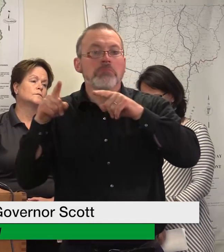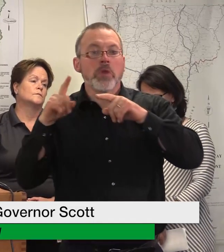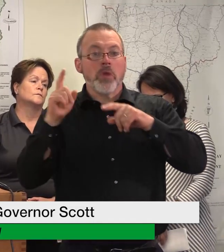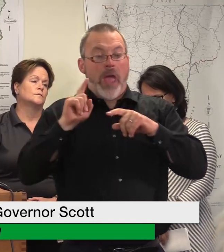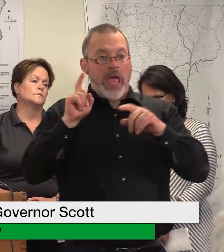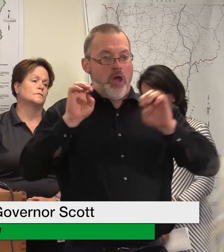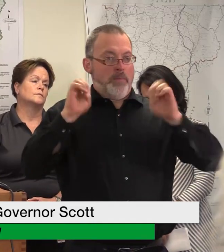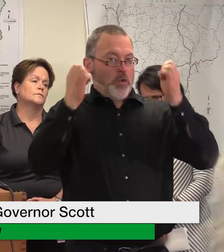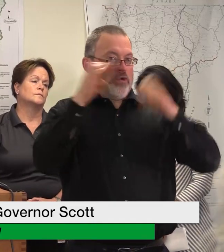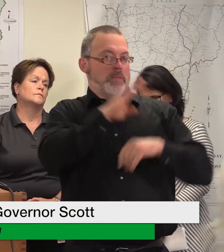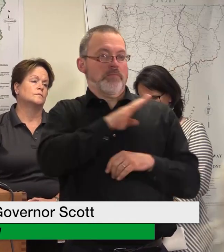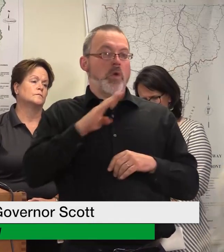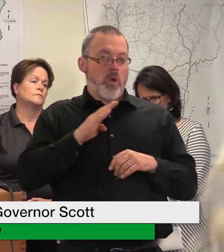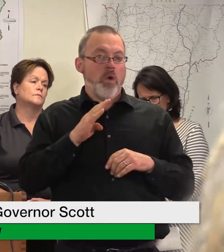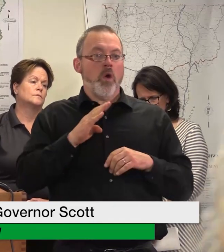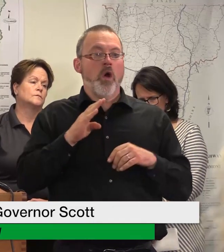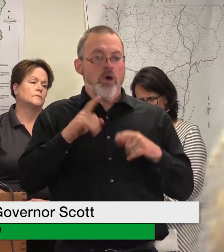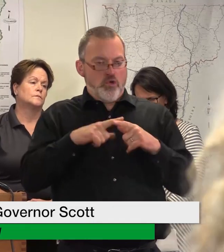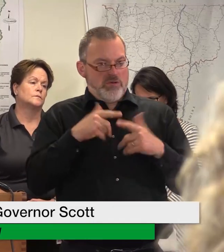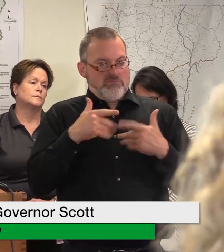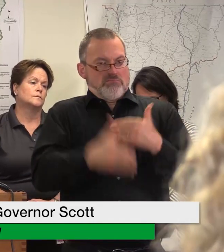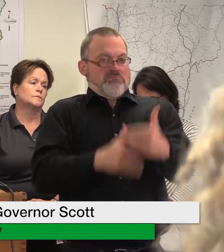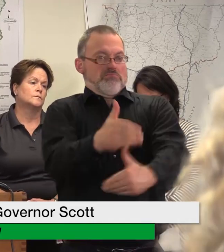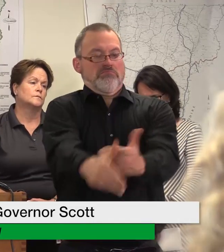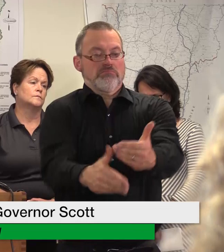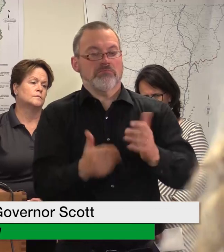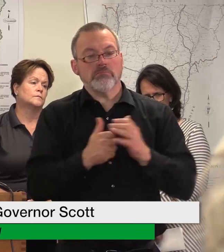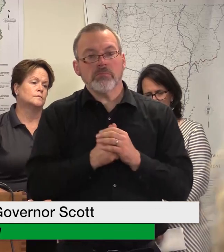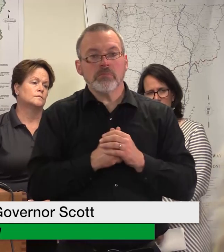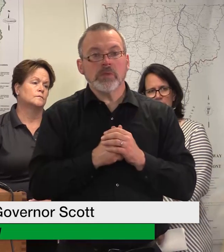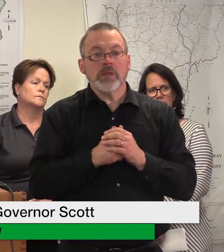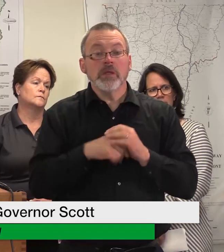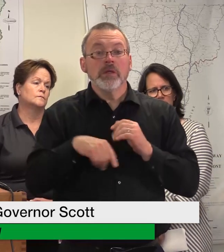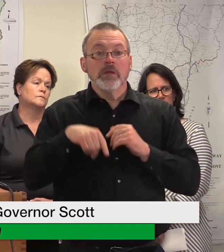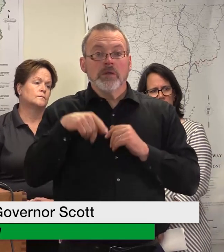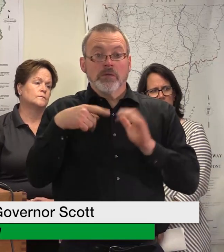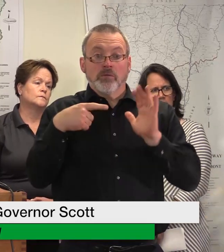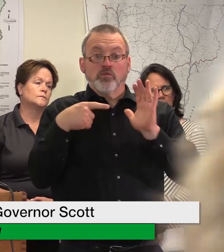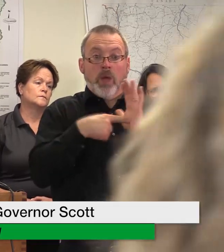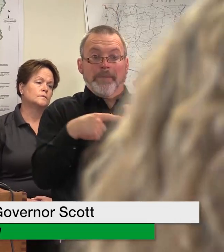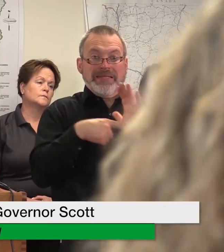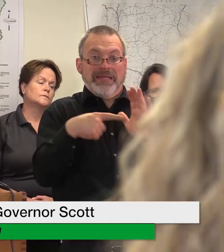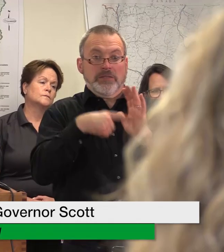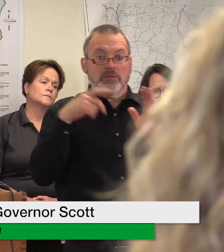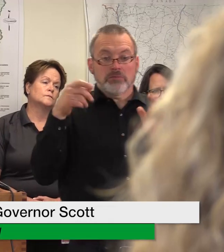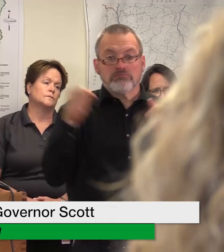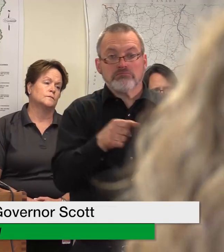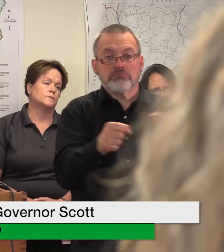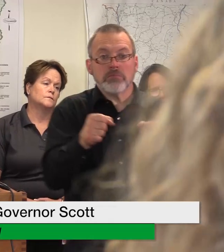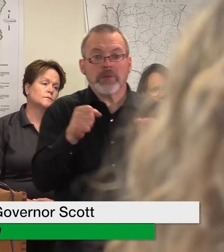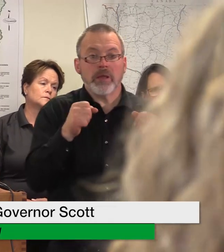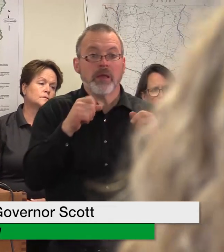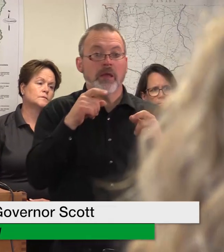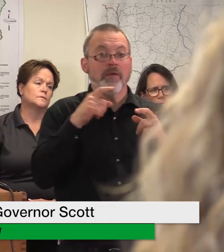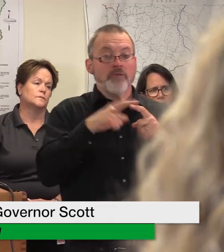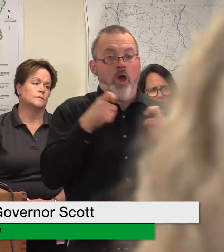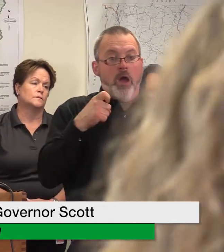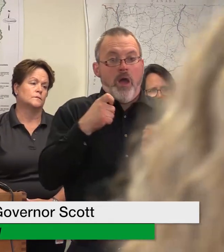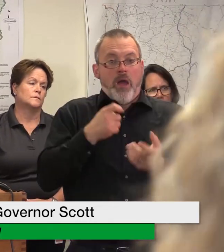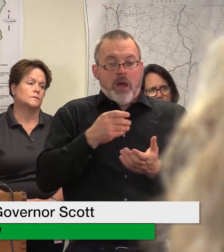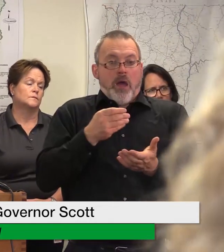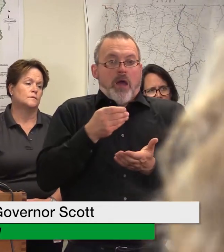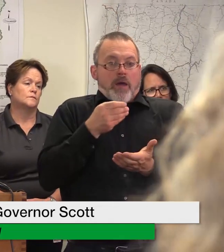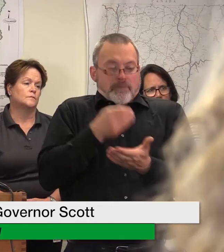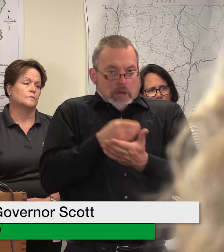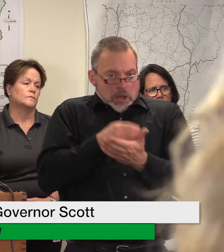to allow this to go forward. It represents a shift for the moment from funding weatherization for low and middle